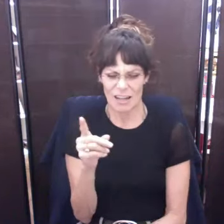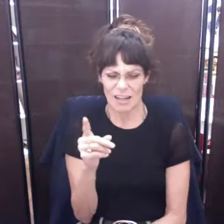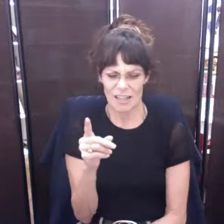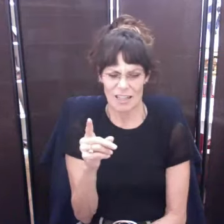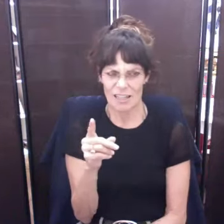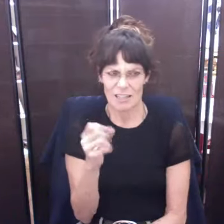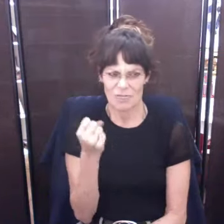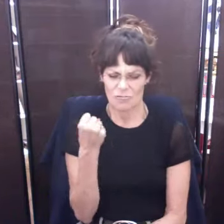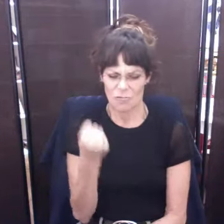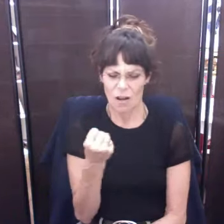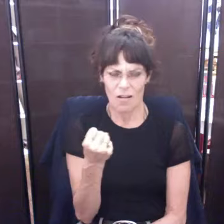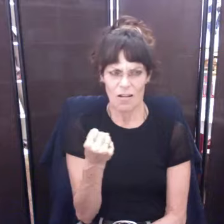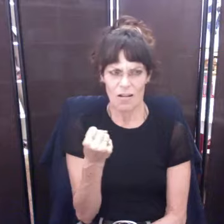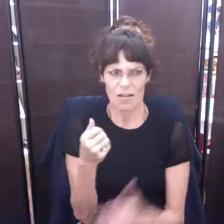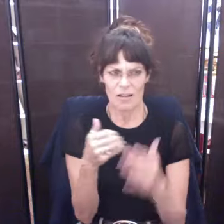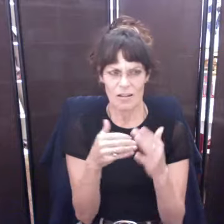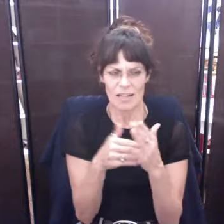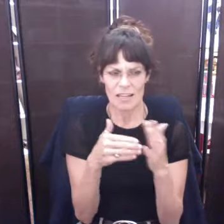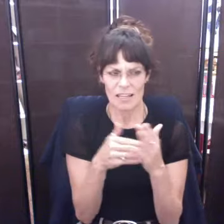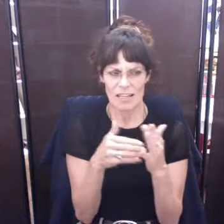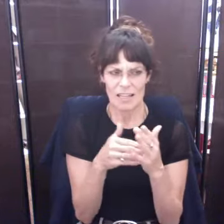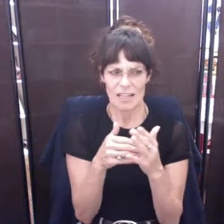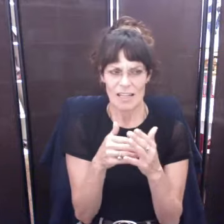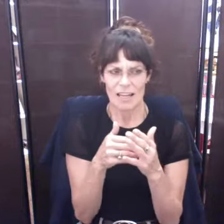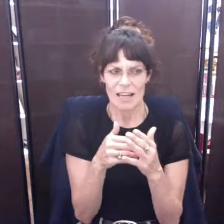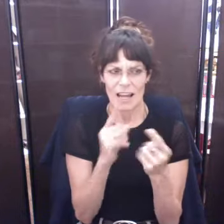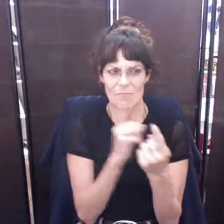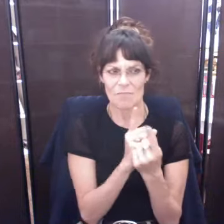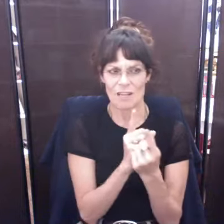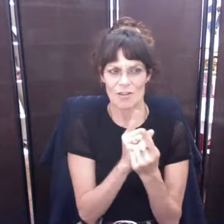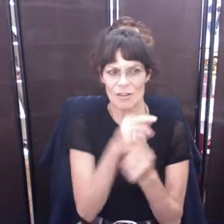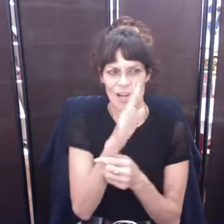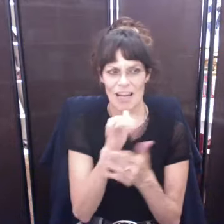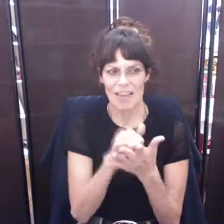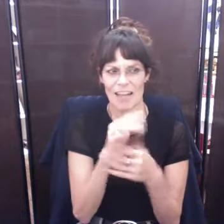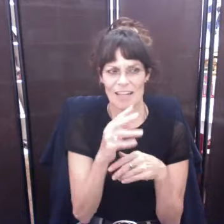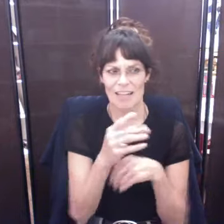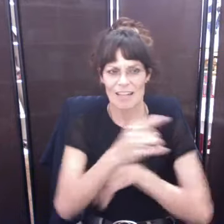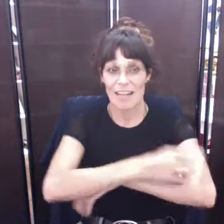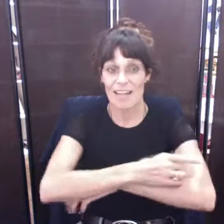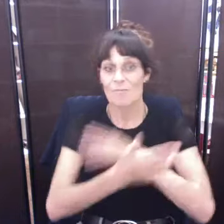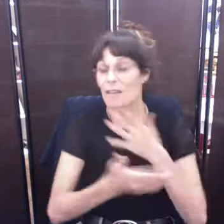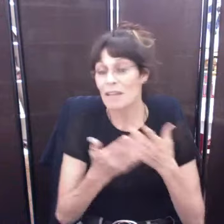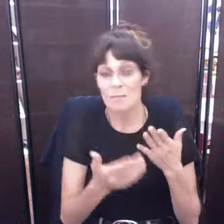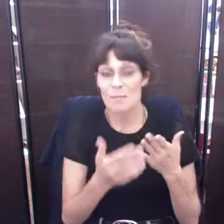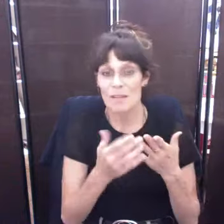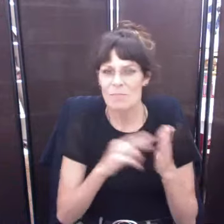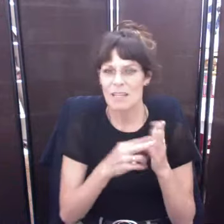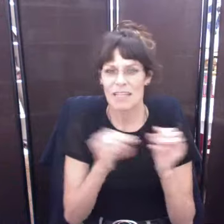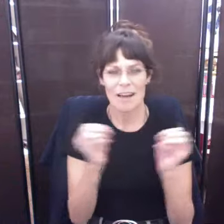remember. And I got to meet her God that day. And that may not mean a whole lot to you, but this